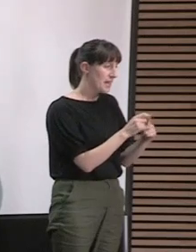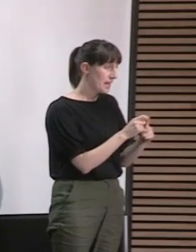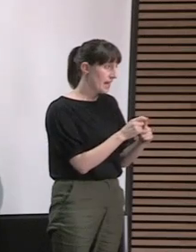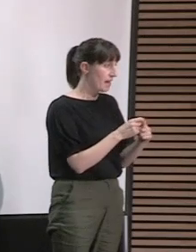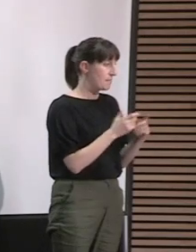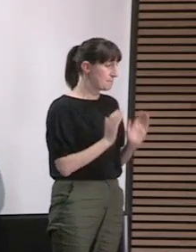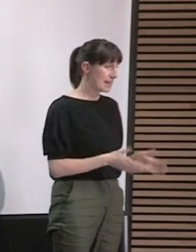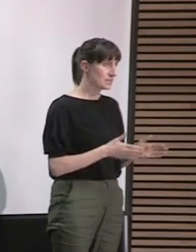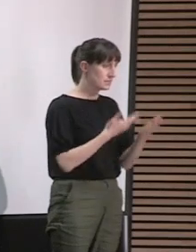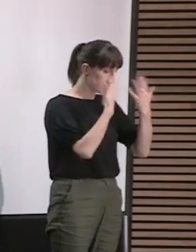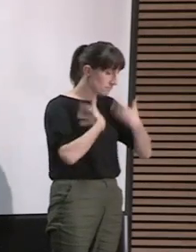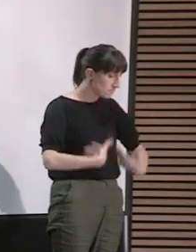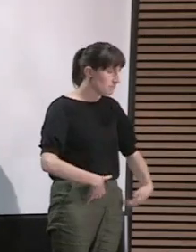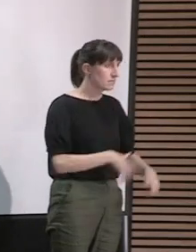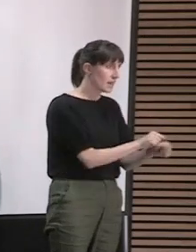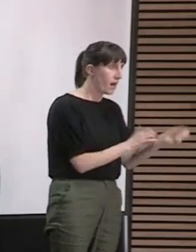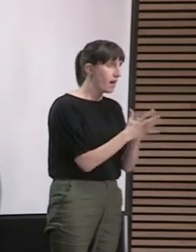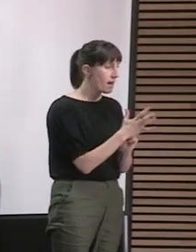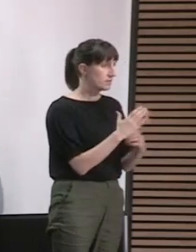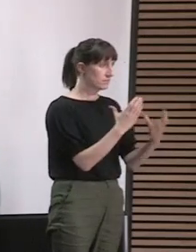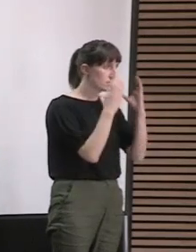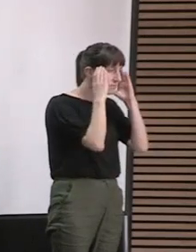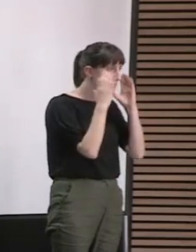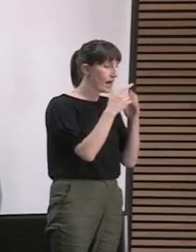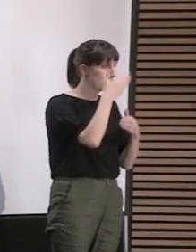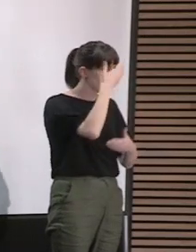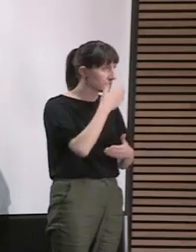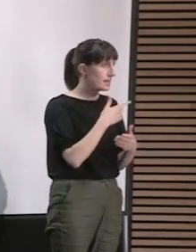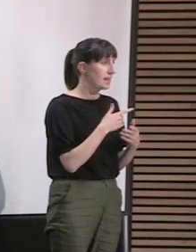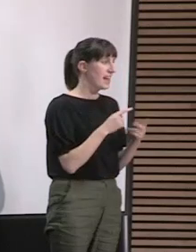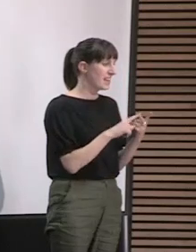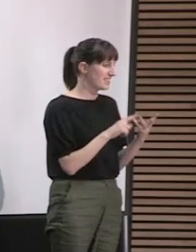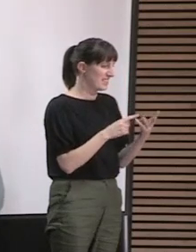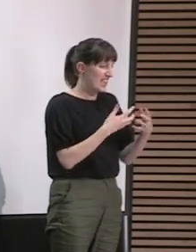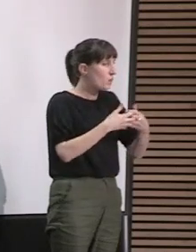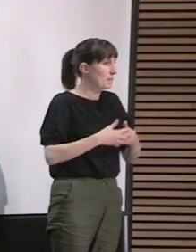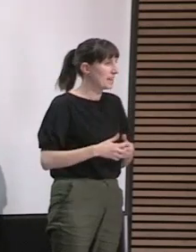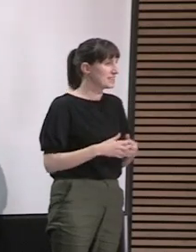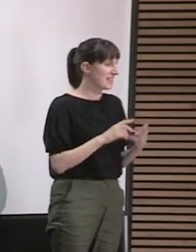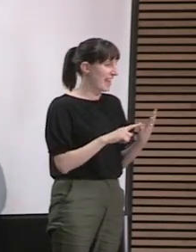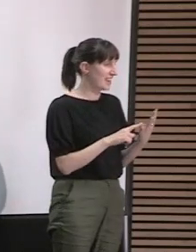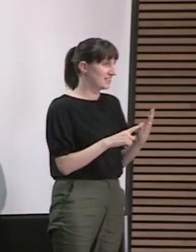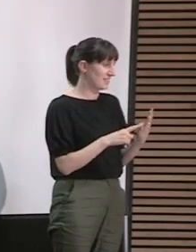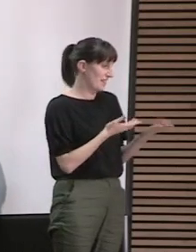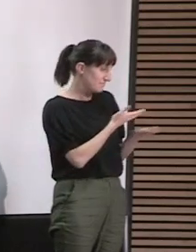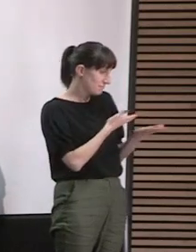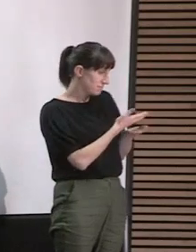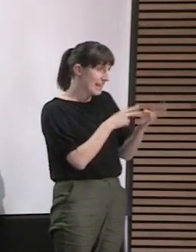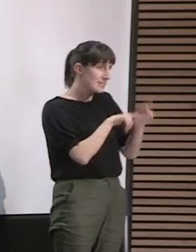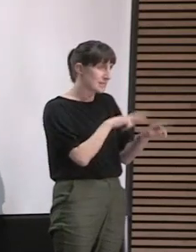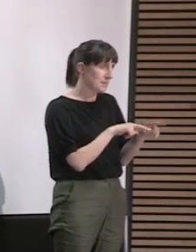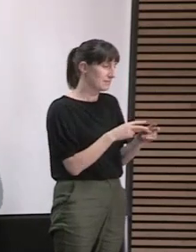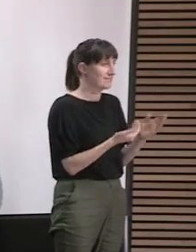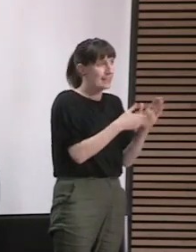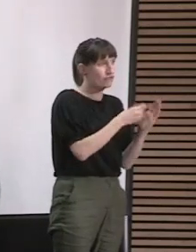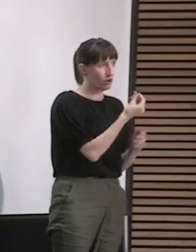PPE. There's also the materials involved, and as well as the clinical assessment. Okay, in front of you. Can you guarantee Māori and Pacifica